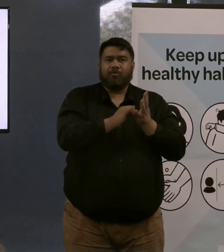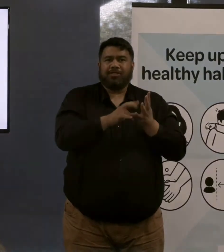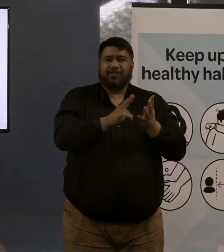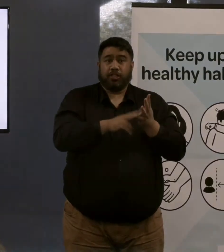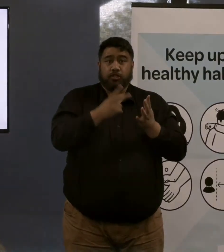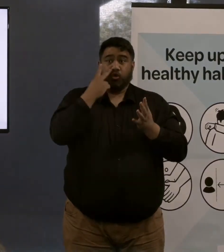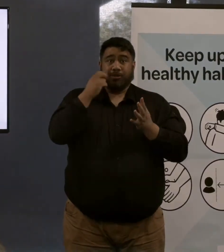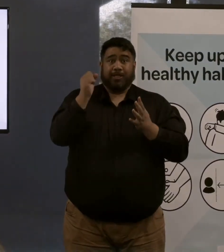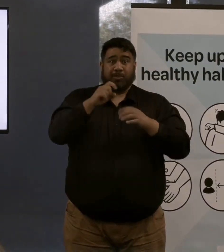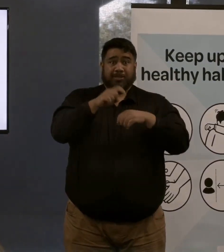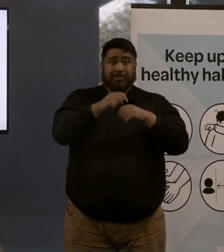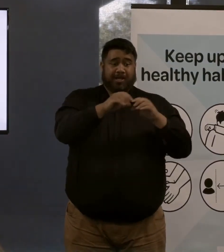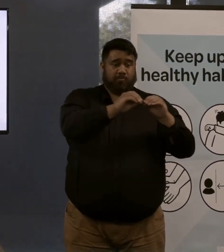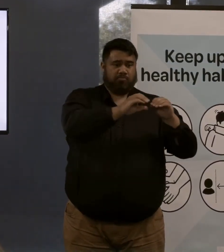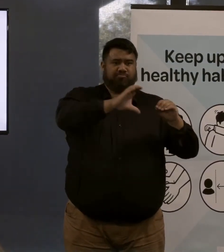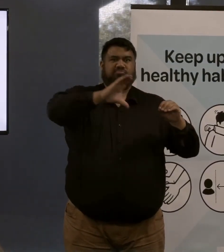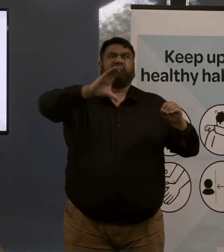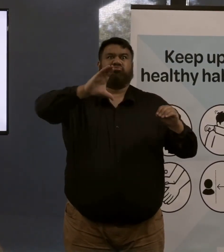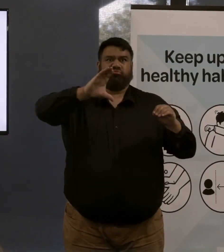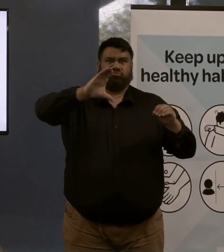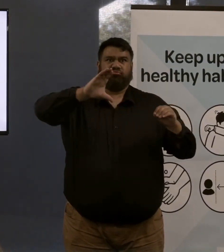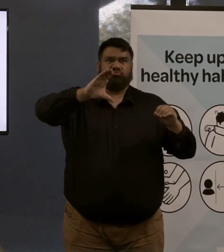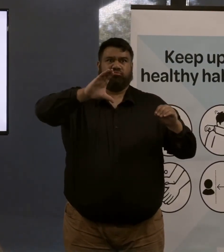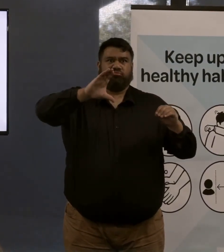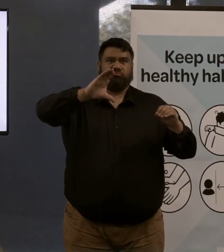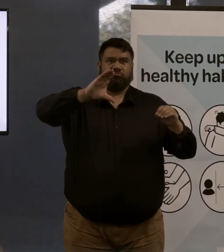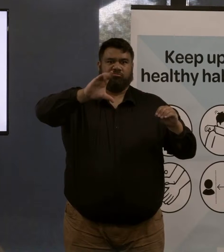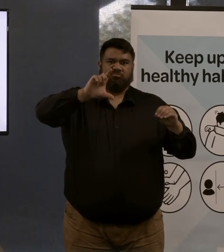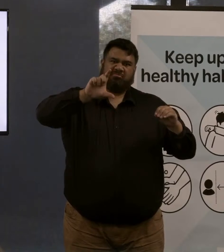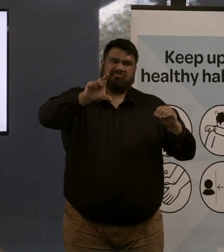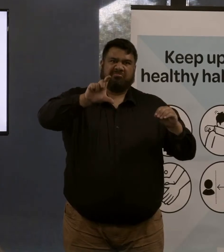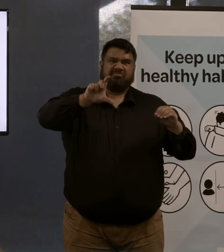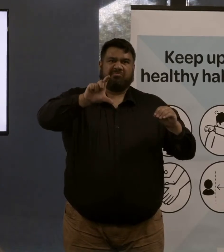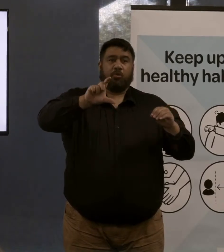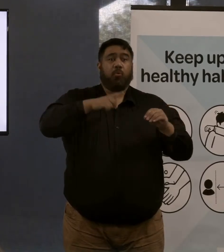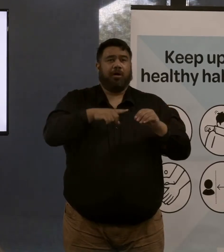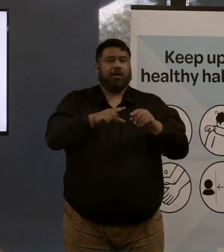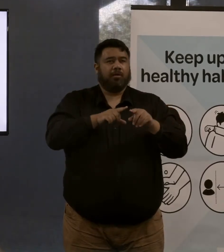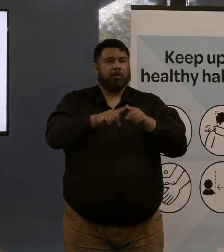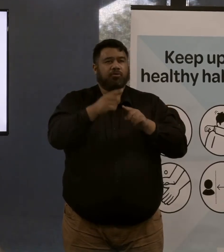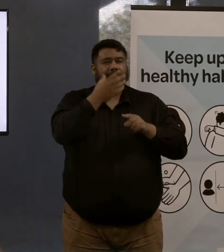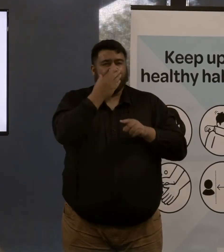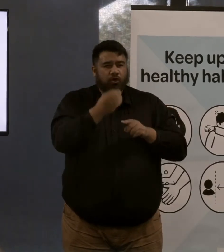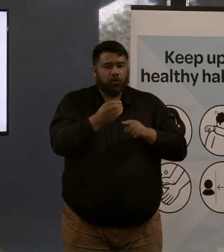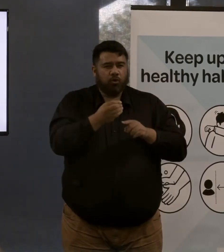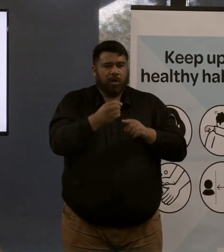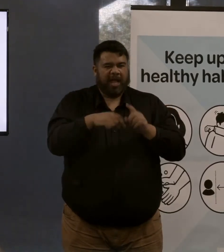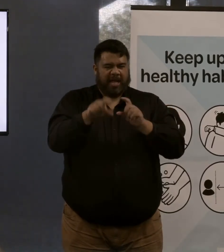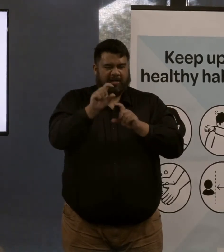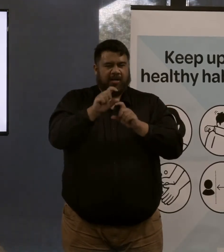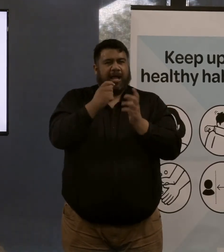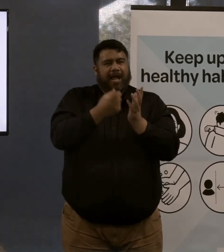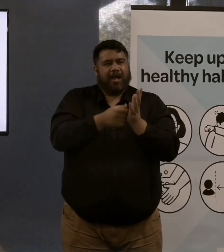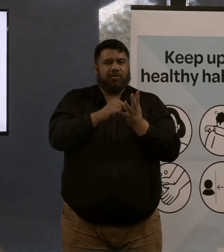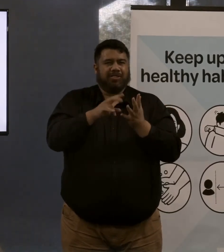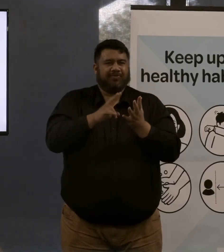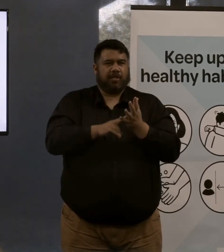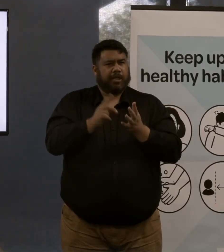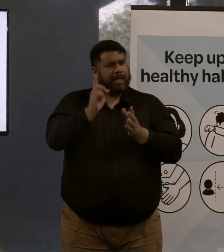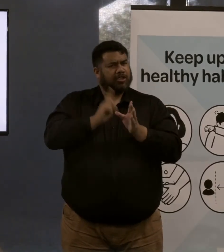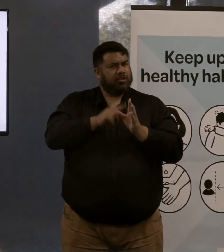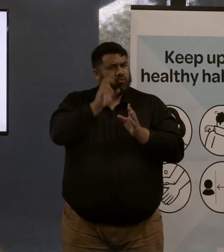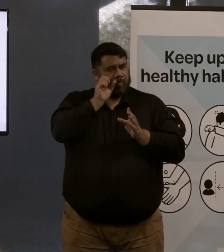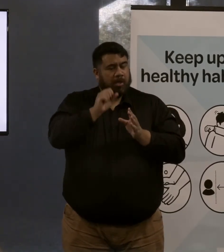during winter, and that's mostly because of flu. But on top of that, we've put that RSV peak that we experienced last